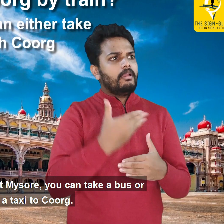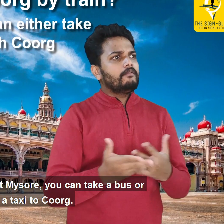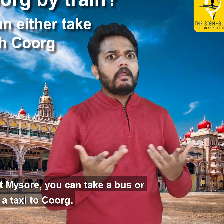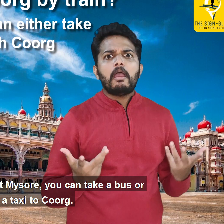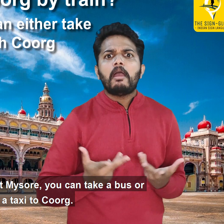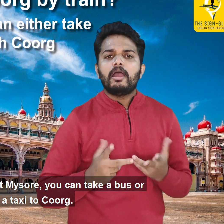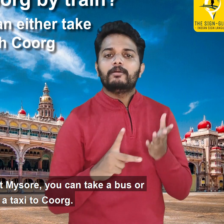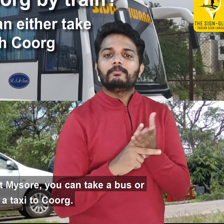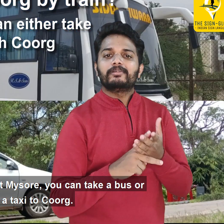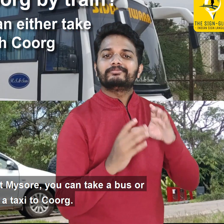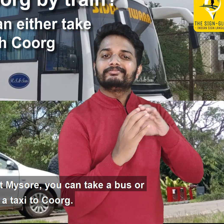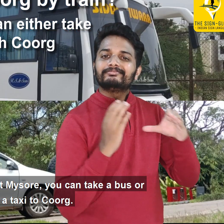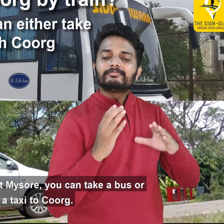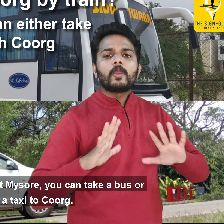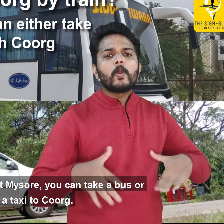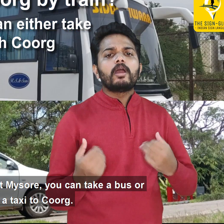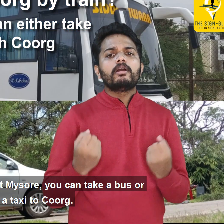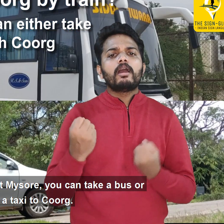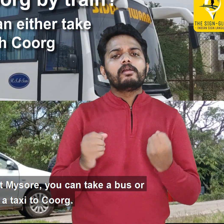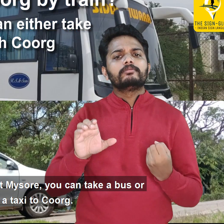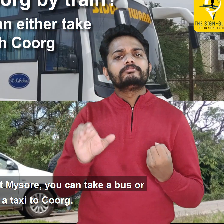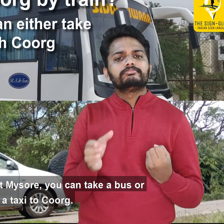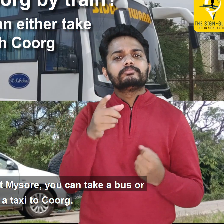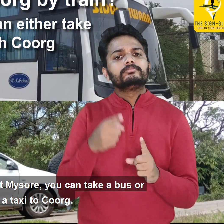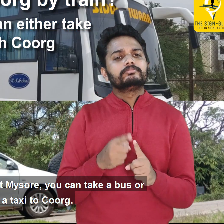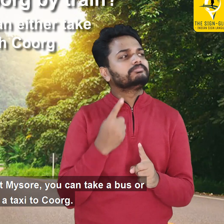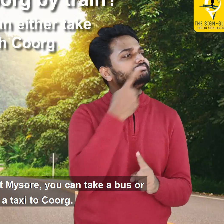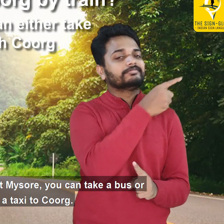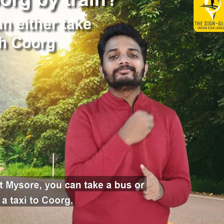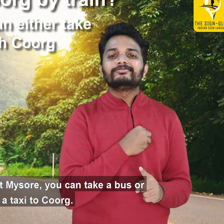After arriving at Mysore, you can take a bus or a taxi to Korg.